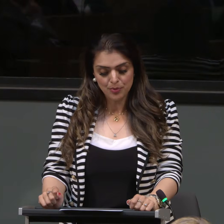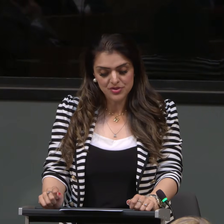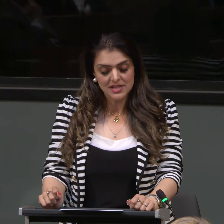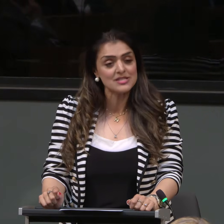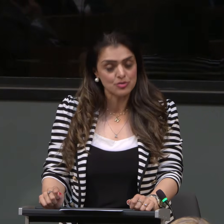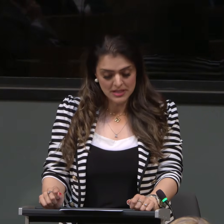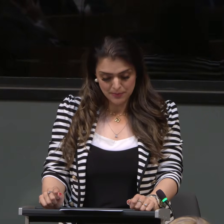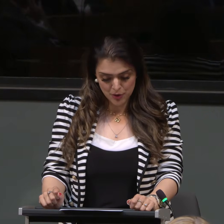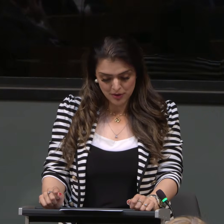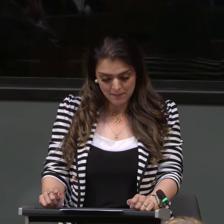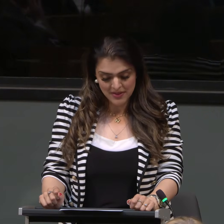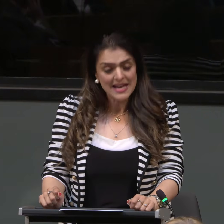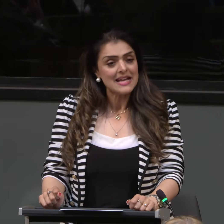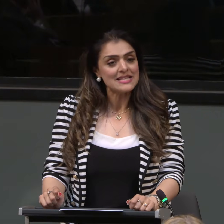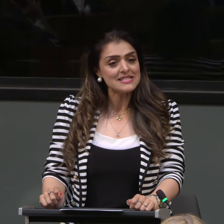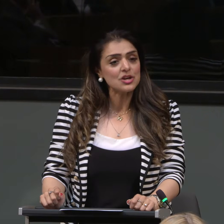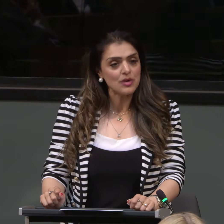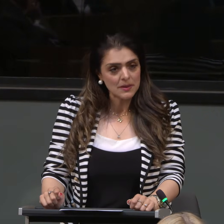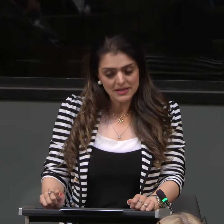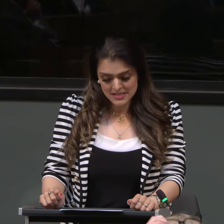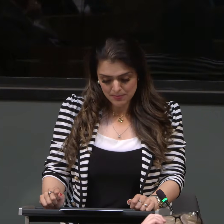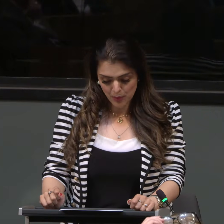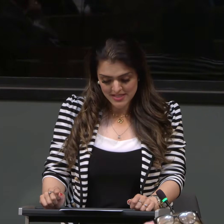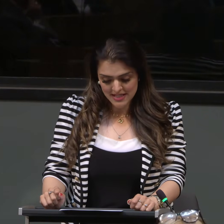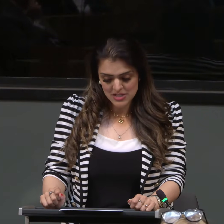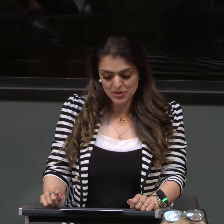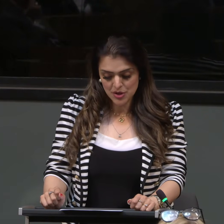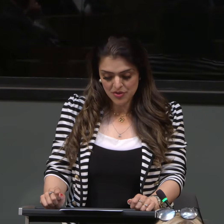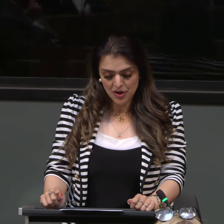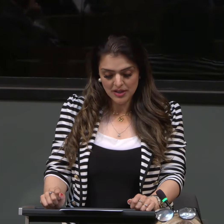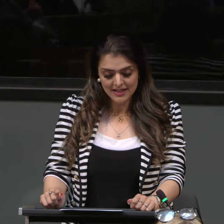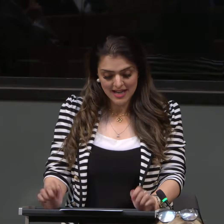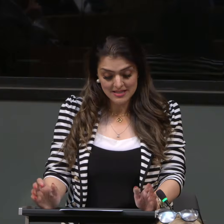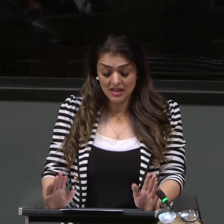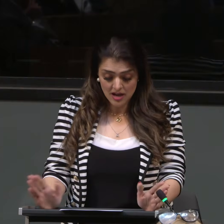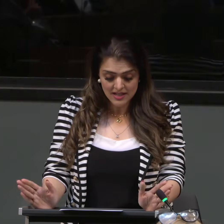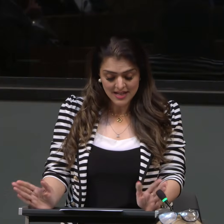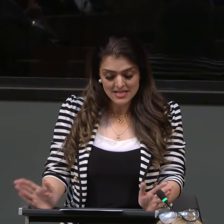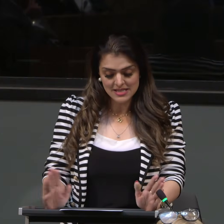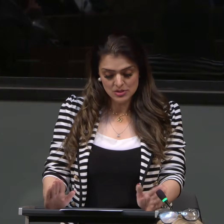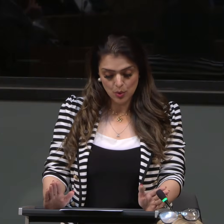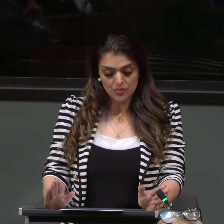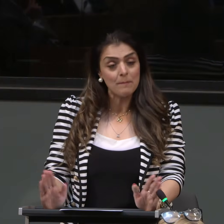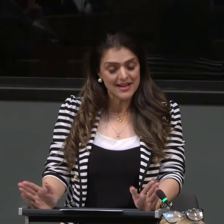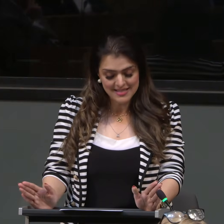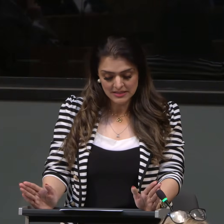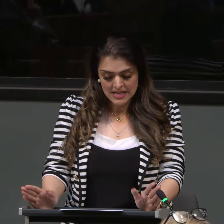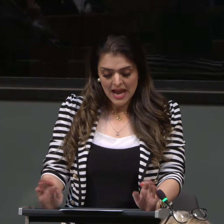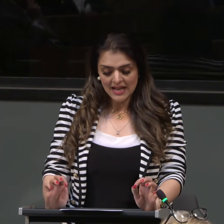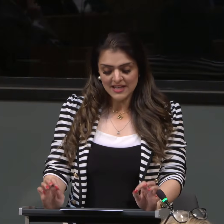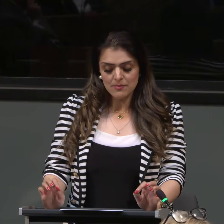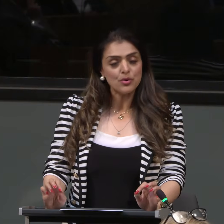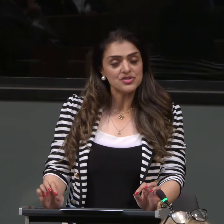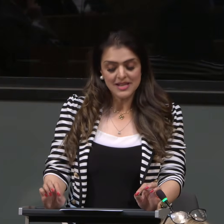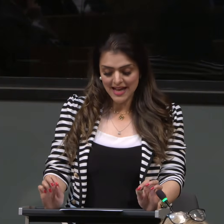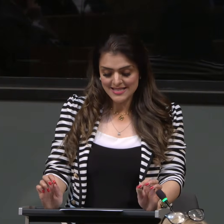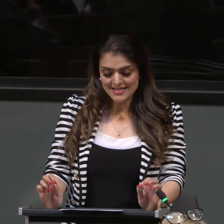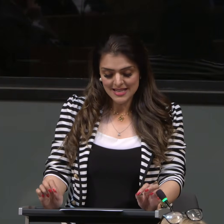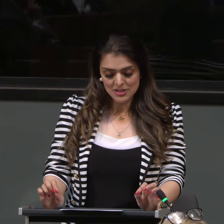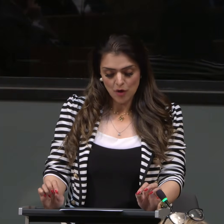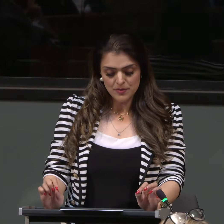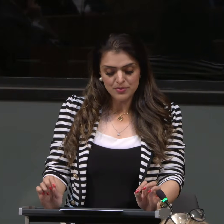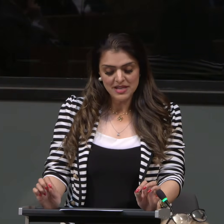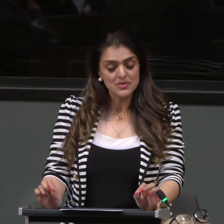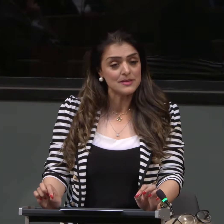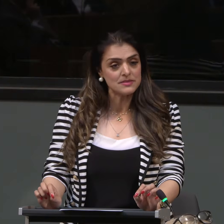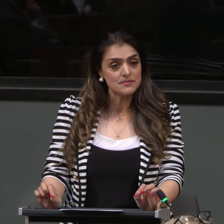national prostate screening programme. This is incredibly disappointing, as we know the earlier cancer is caught, the better, and given prostate cancer